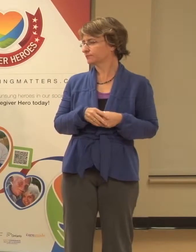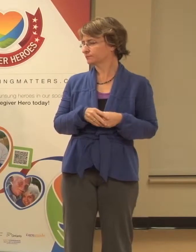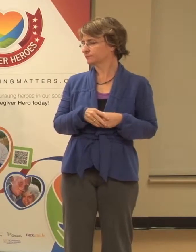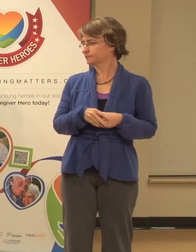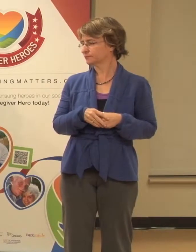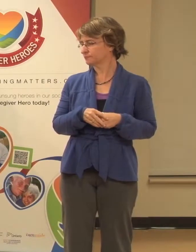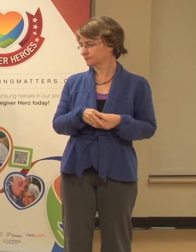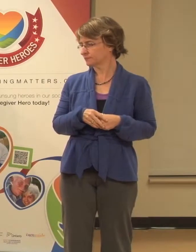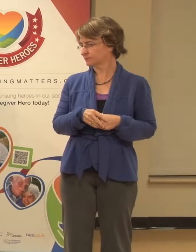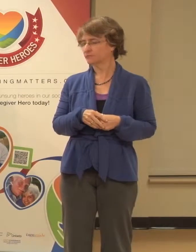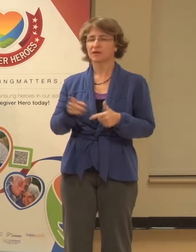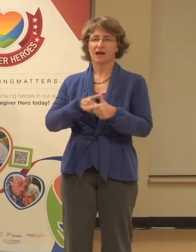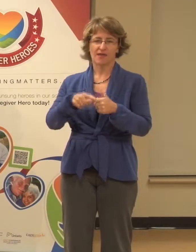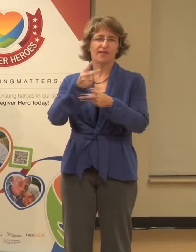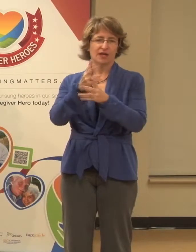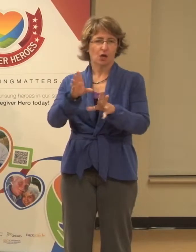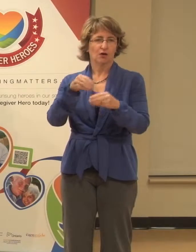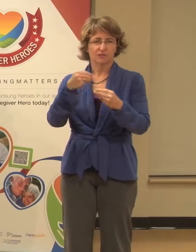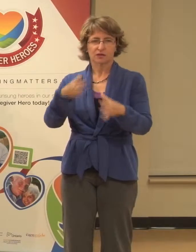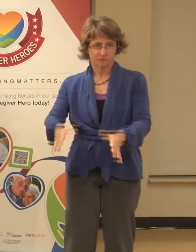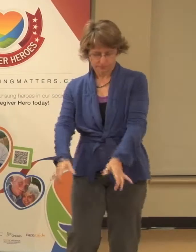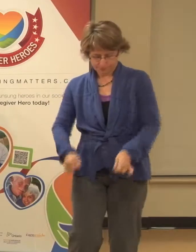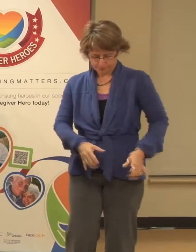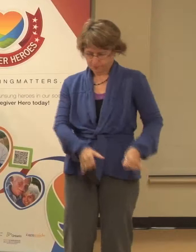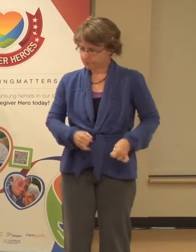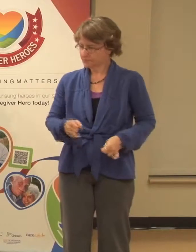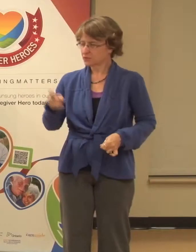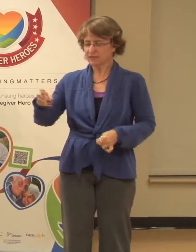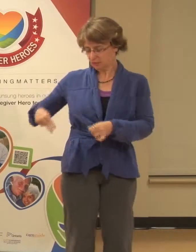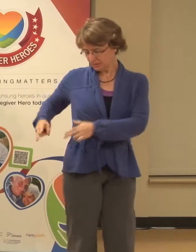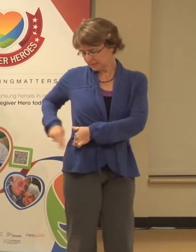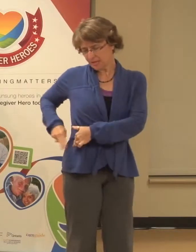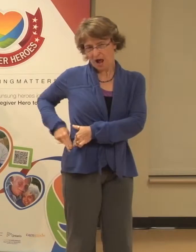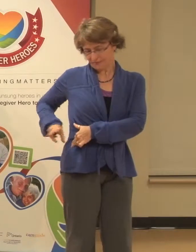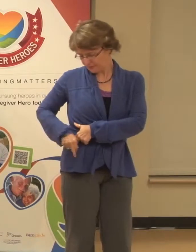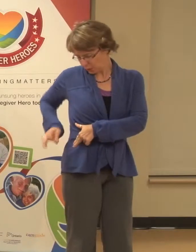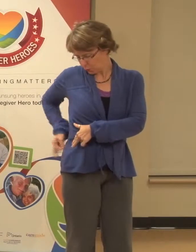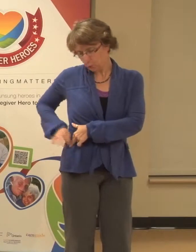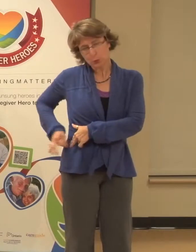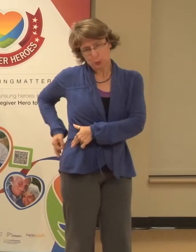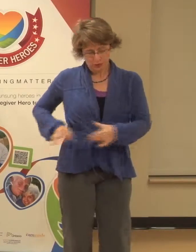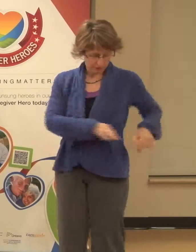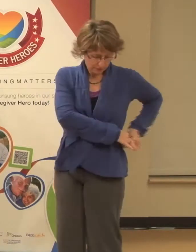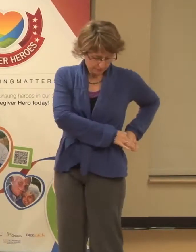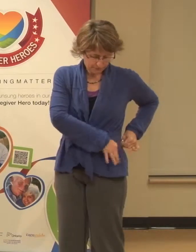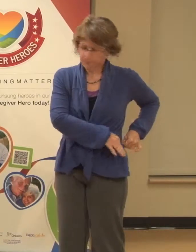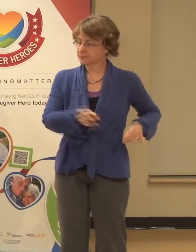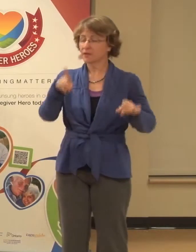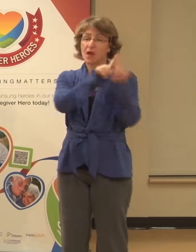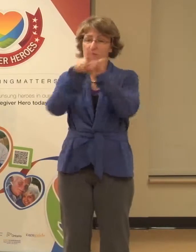up, and the caregiver can put it on them. So these are called the side Velcro pants. And they also